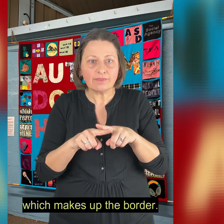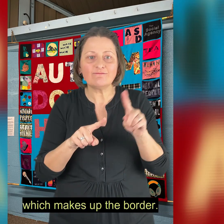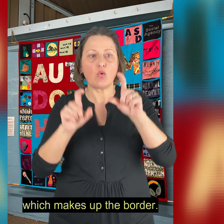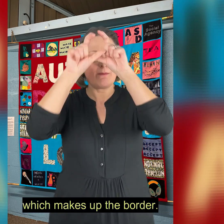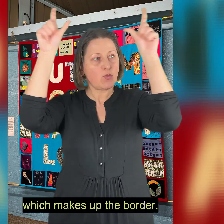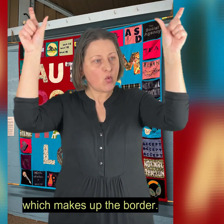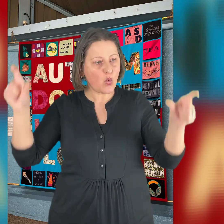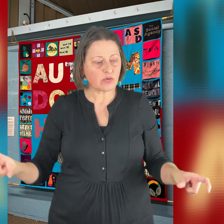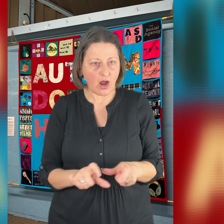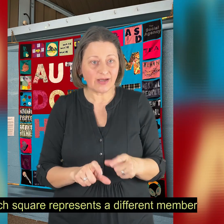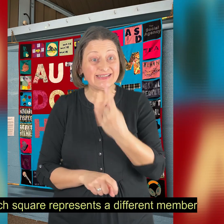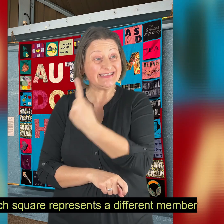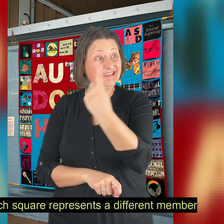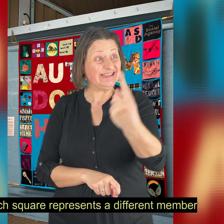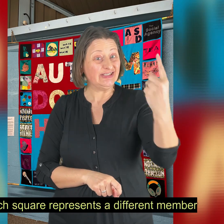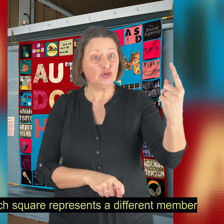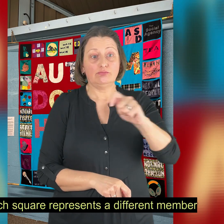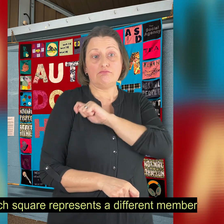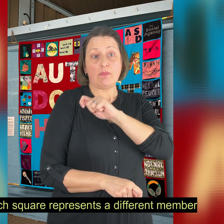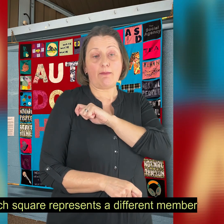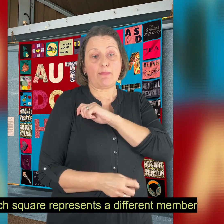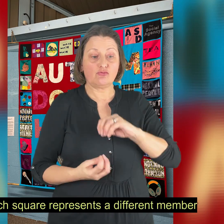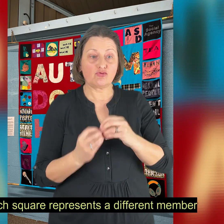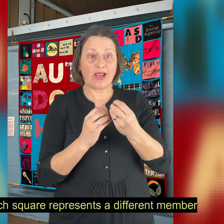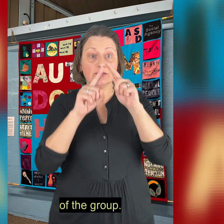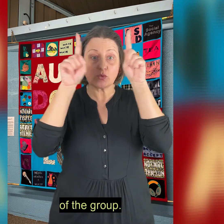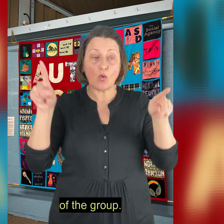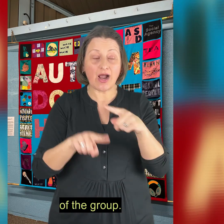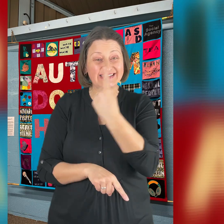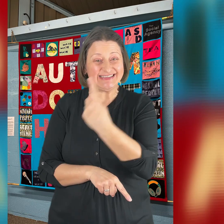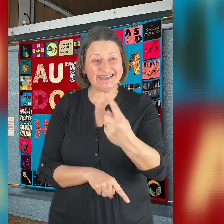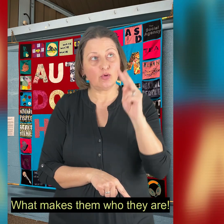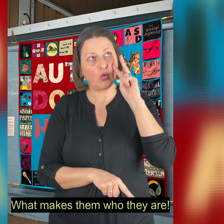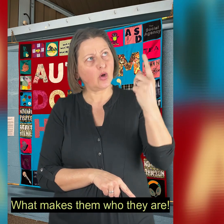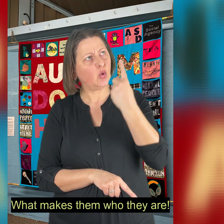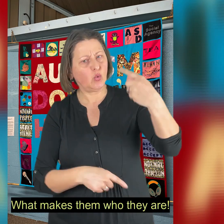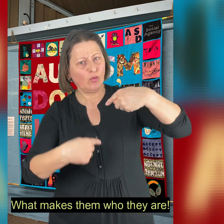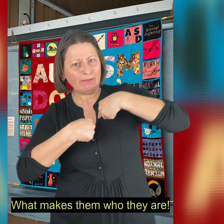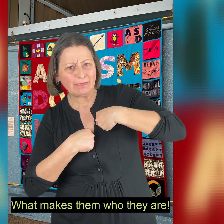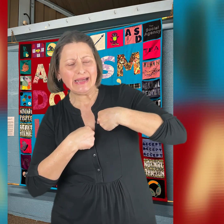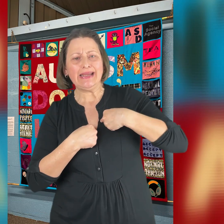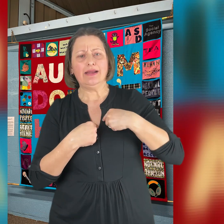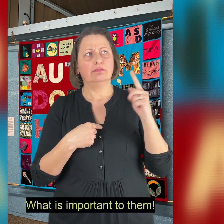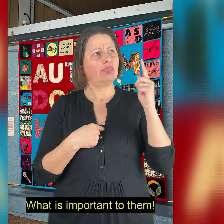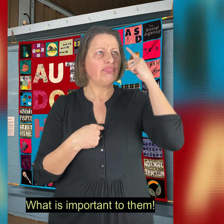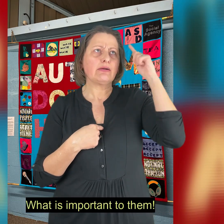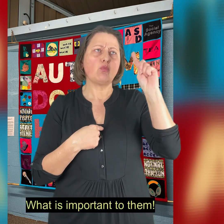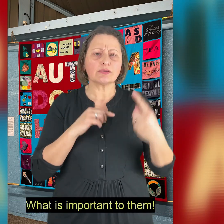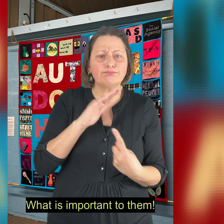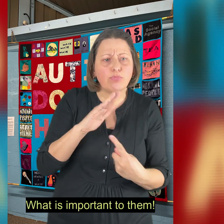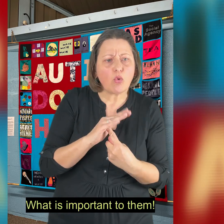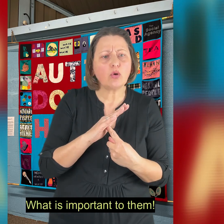which makes up the border. Each square represents a different member of the group. What makes them who they are, what